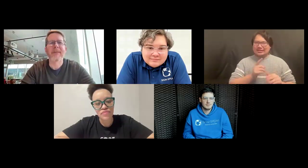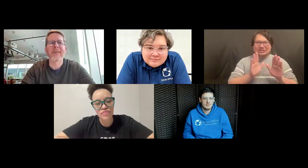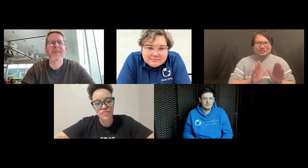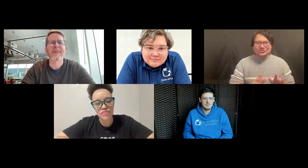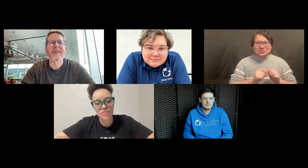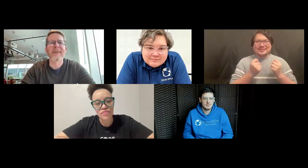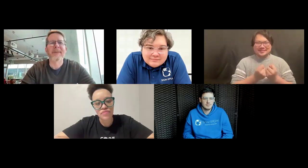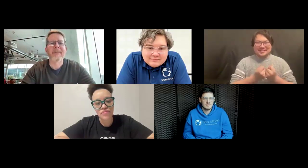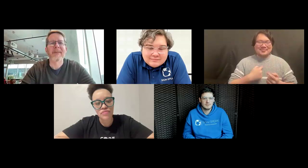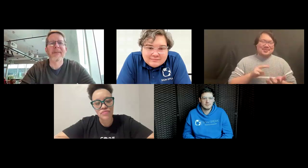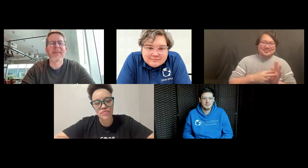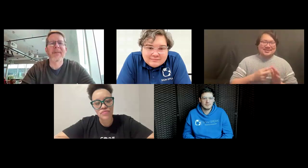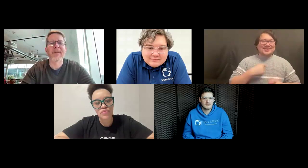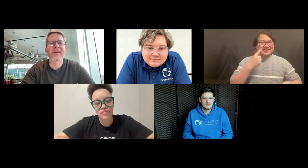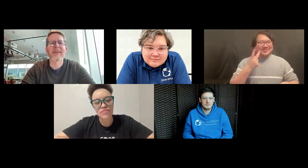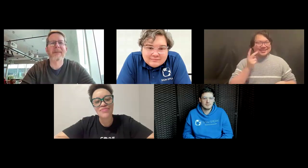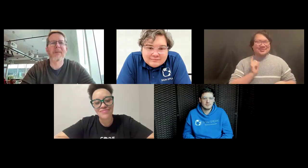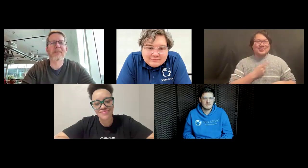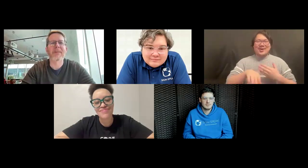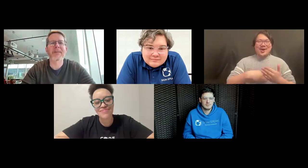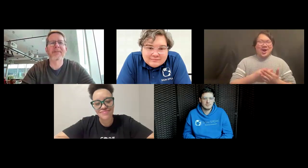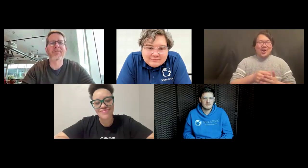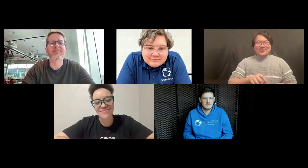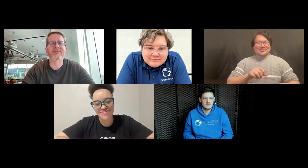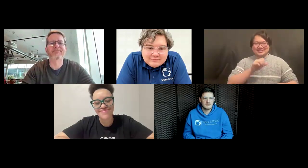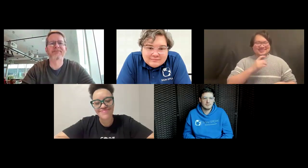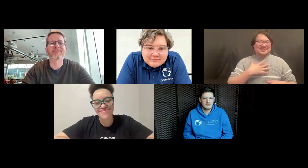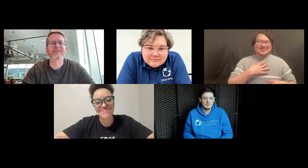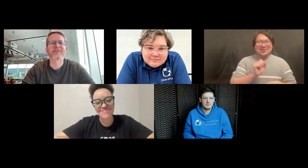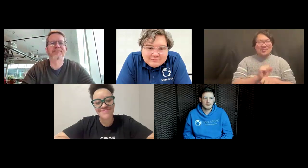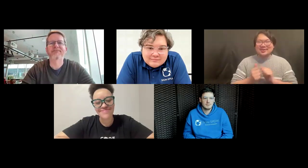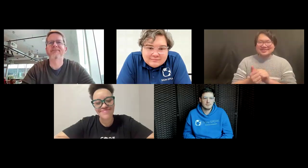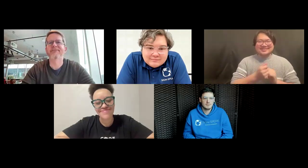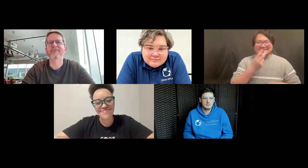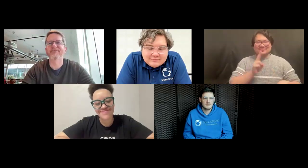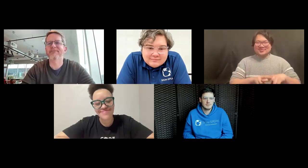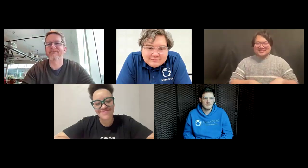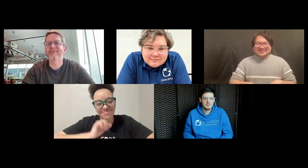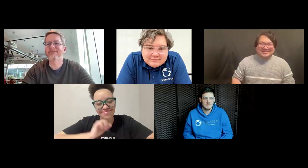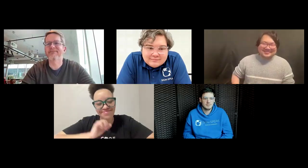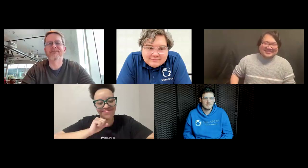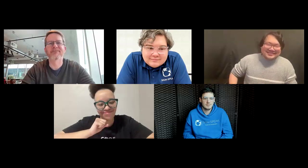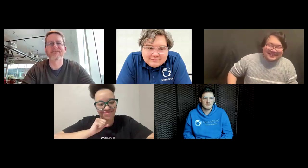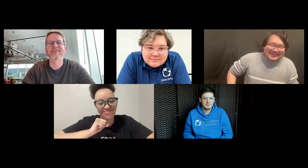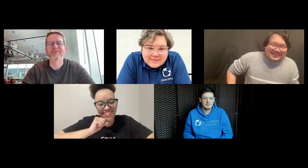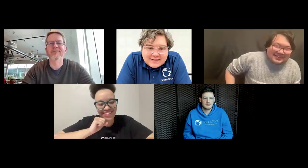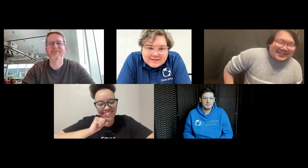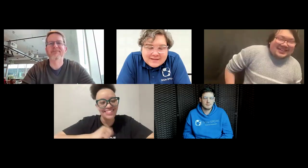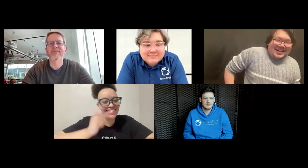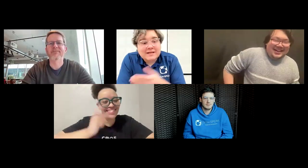there's so much, and it really is a great team. And it's awesome just to see, we love working together. We have fun together,